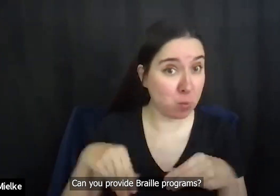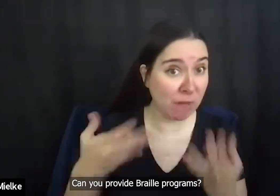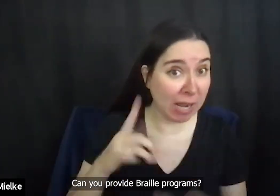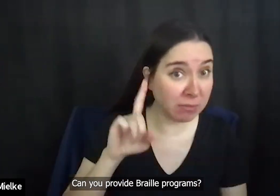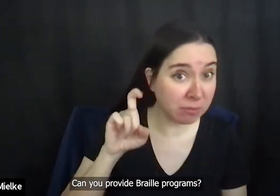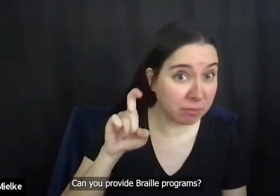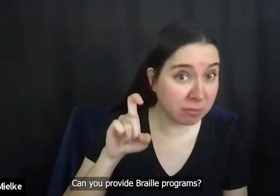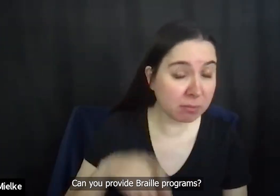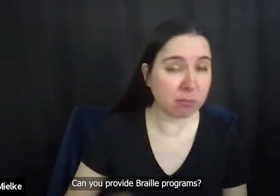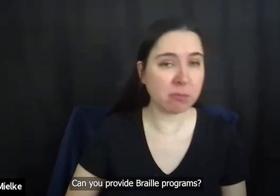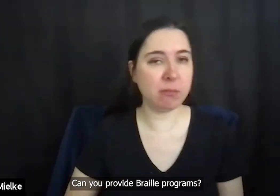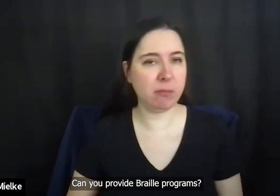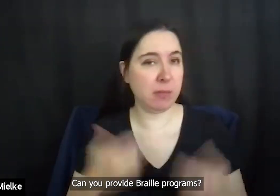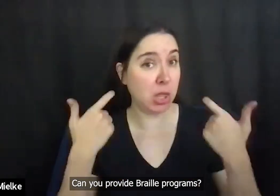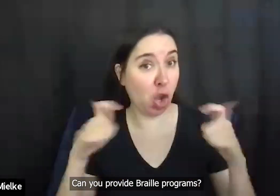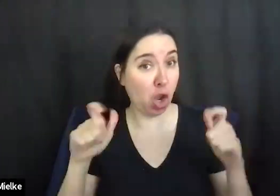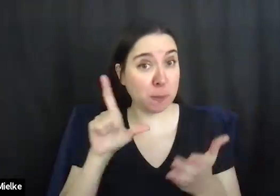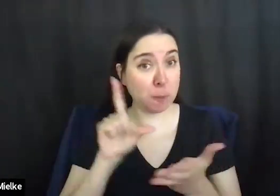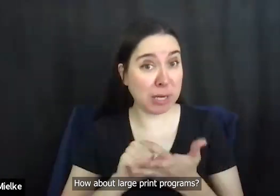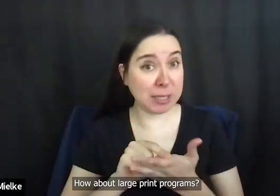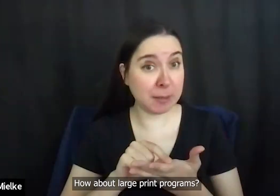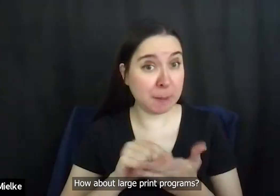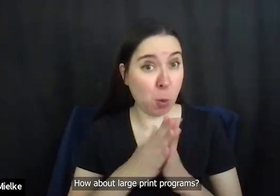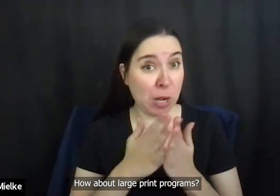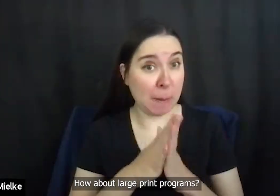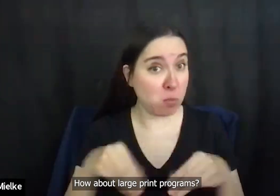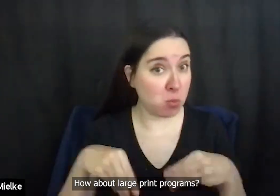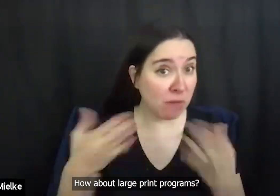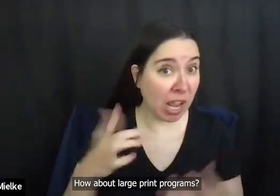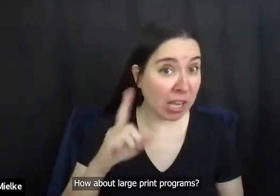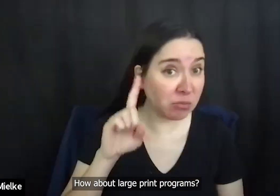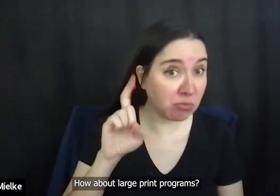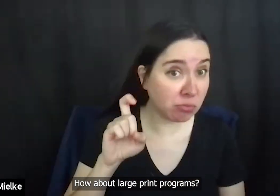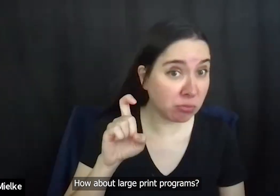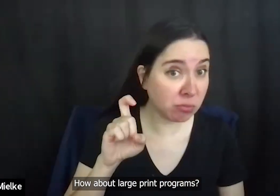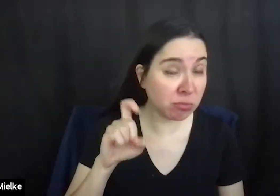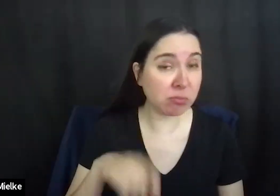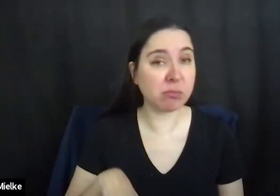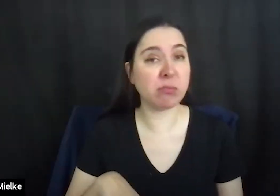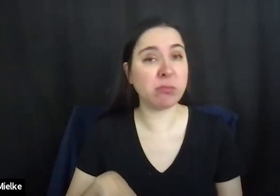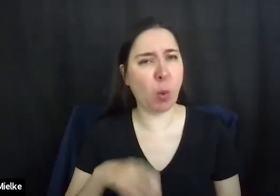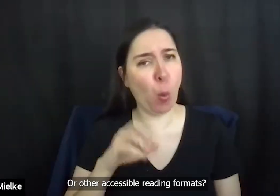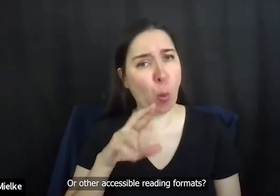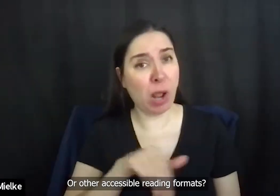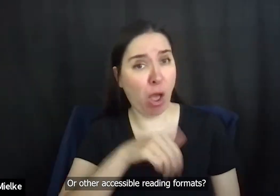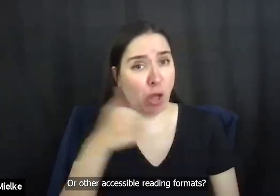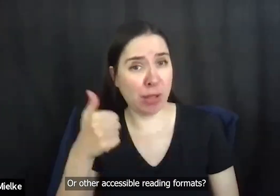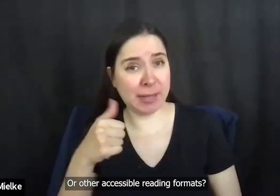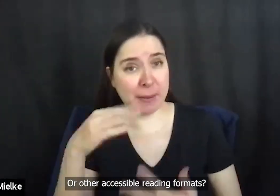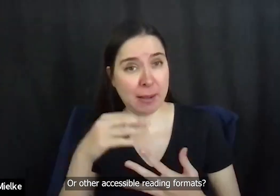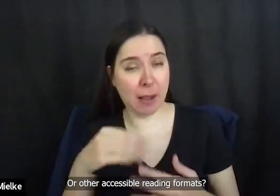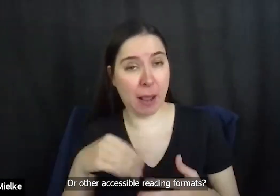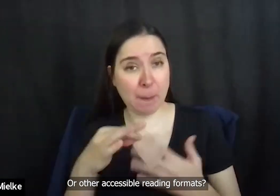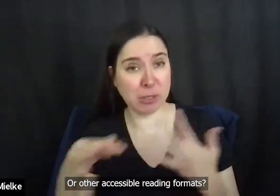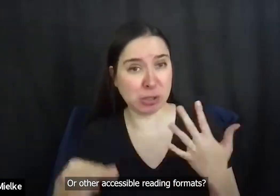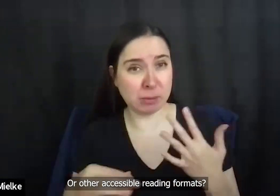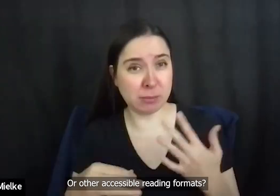braille programs? How about large print programs? Or other accessible reading